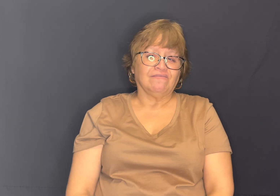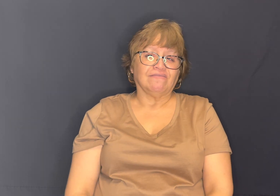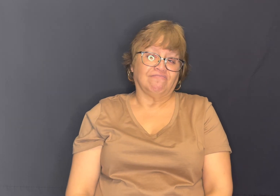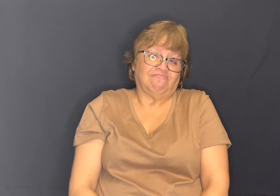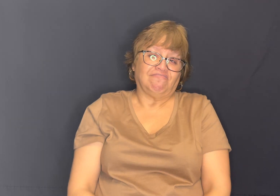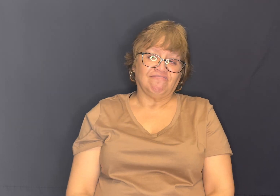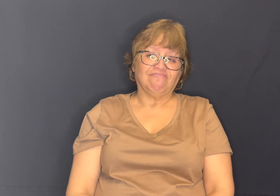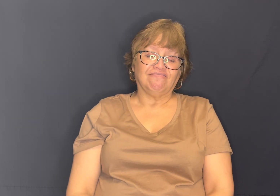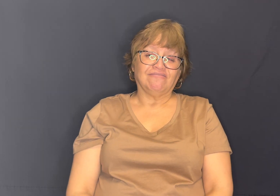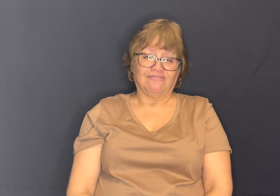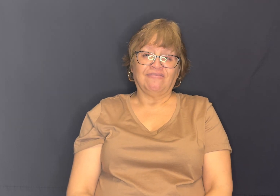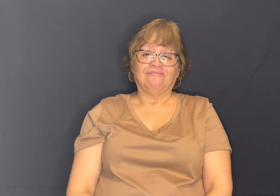So just be yourself.